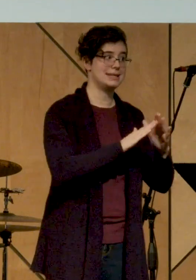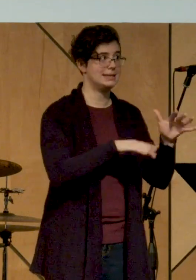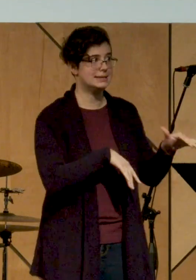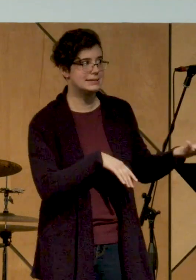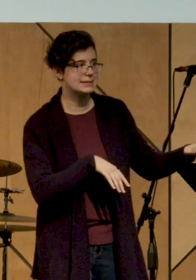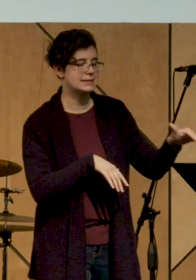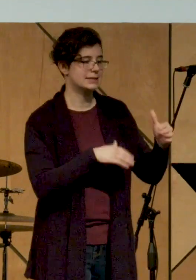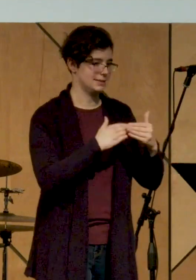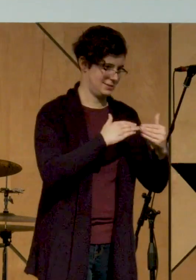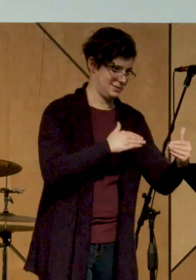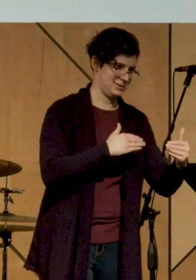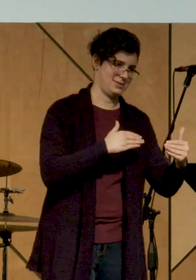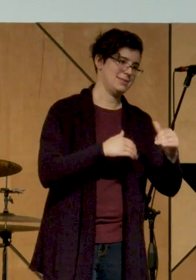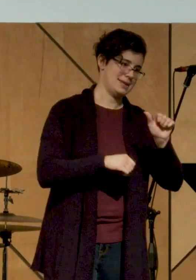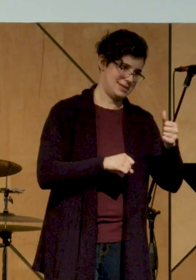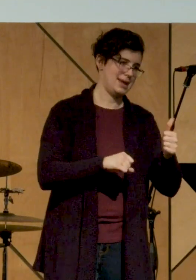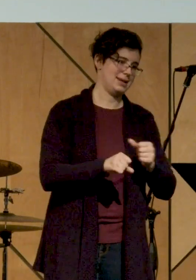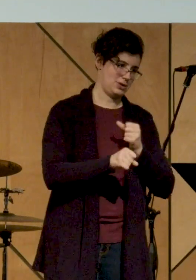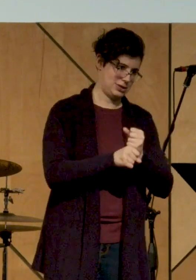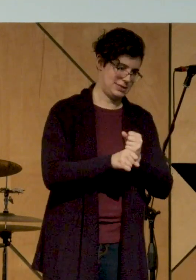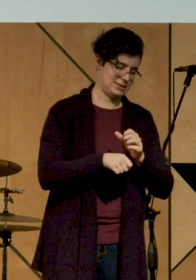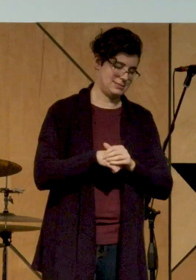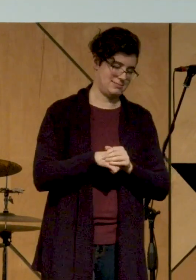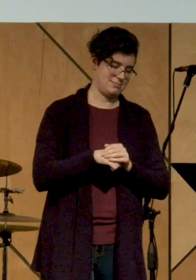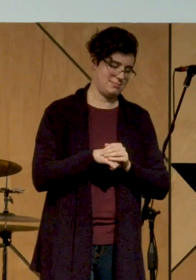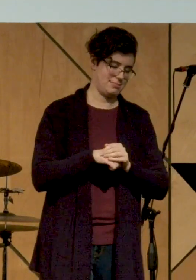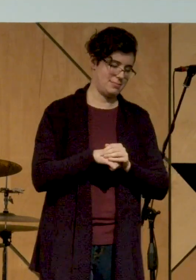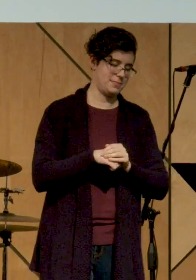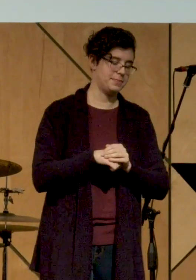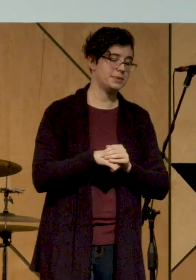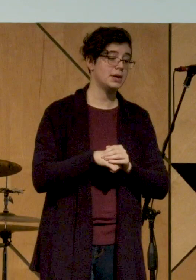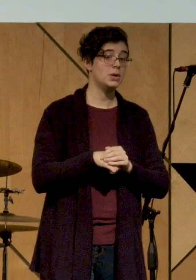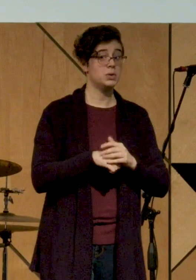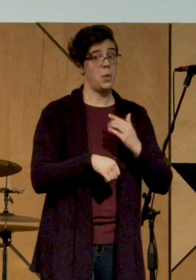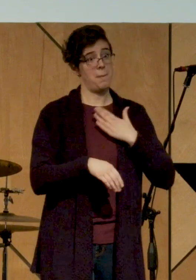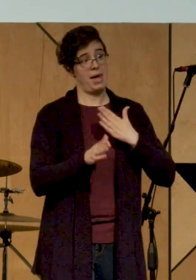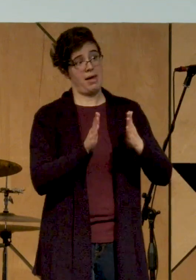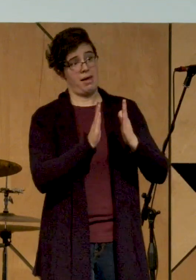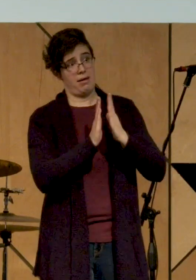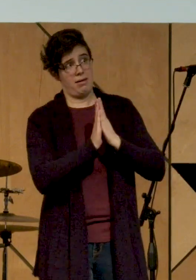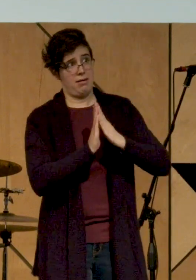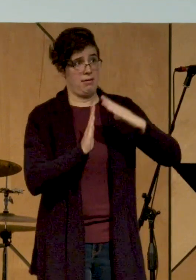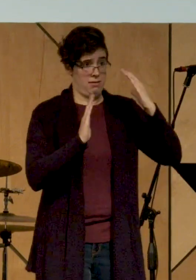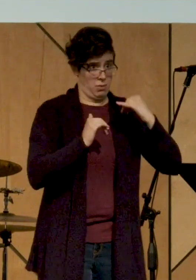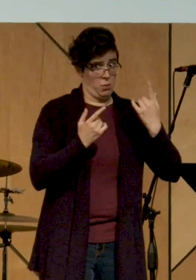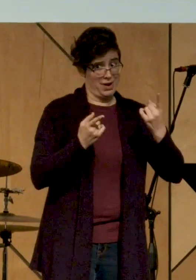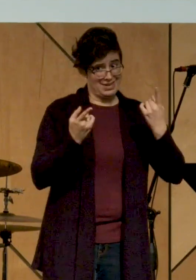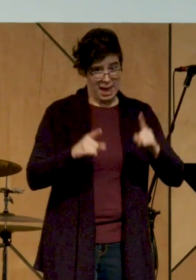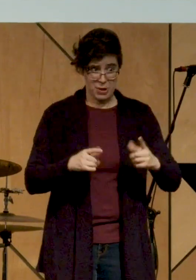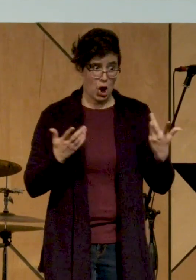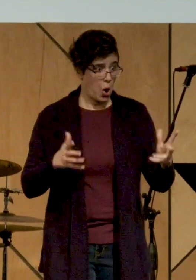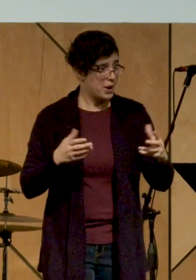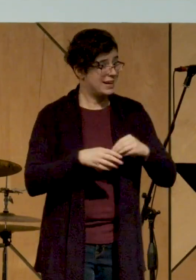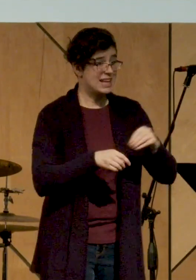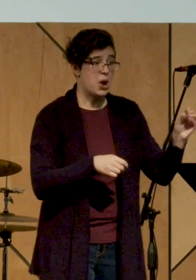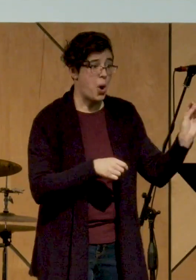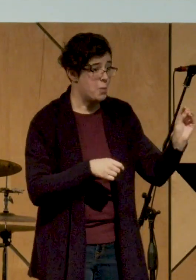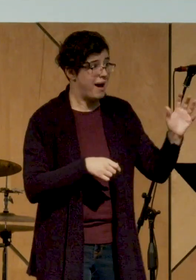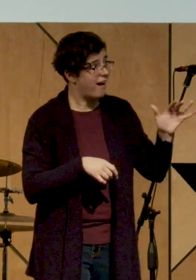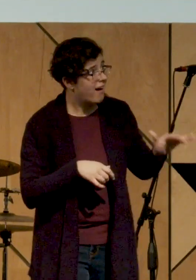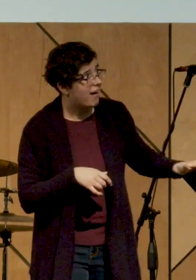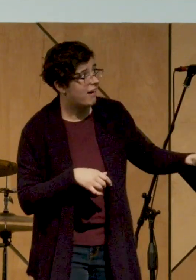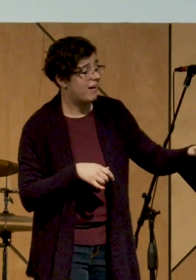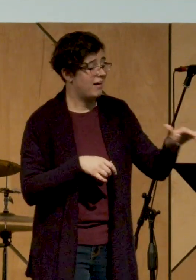region in the next 10 years. Man, could what has happened in the Omaha area, this flurry of